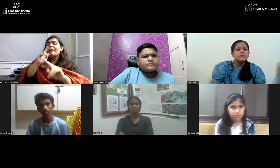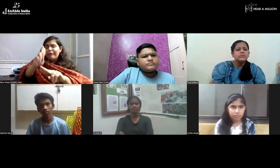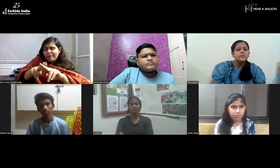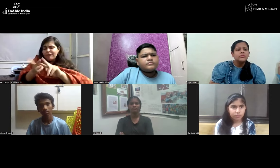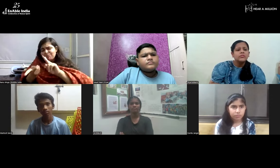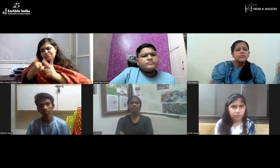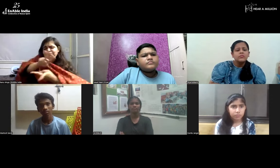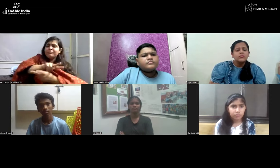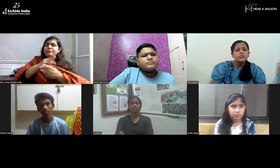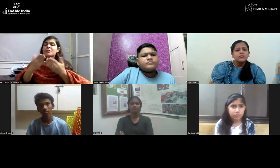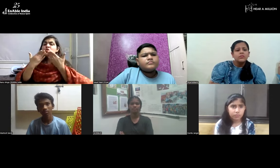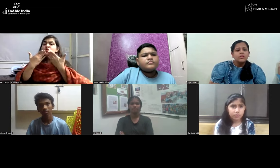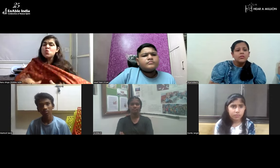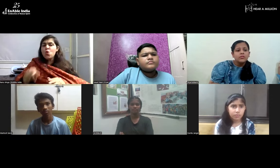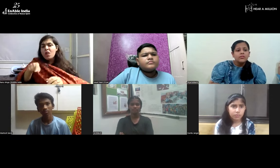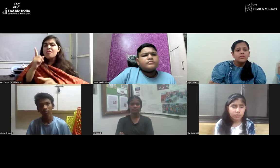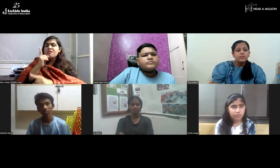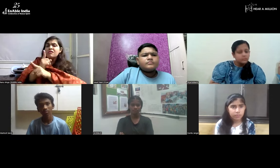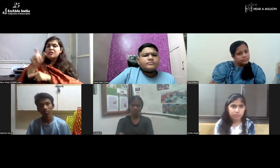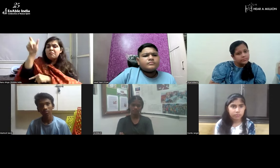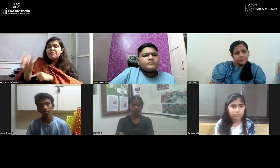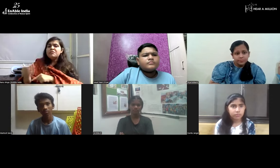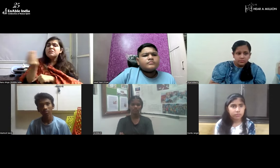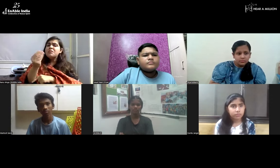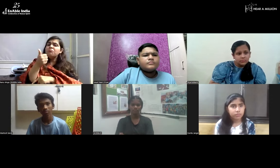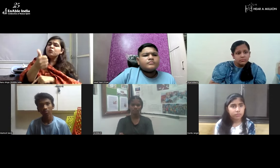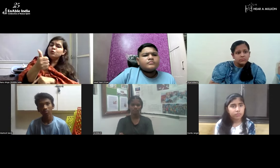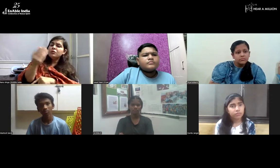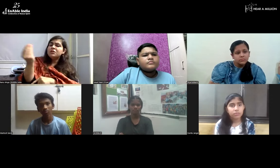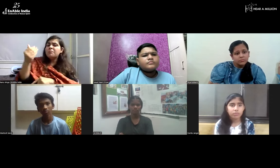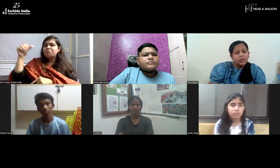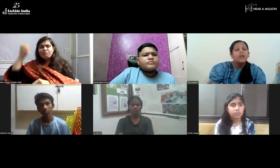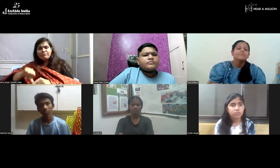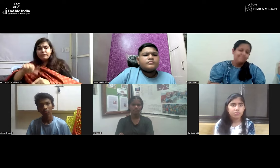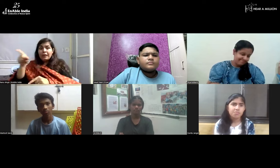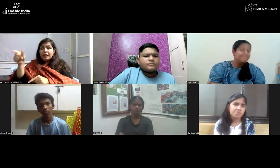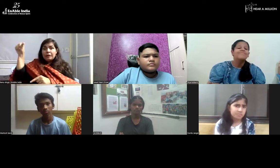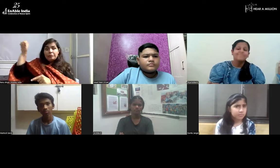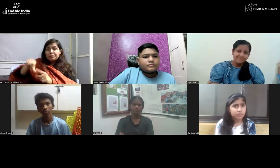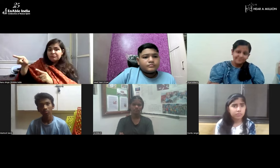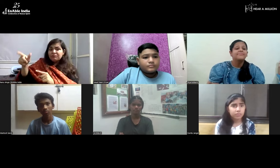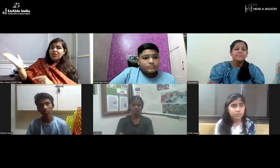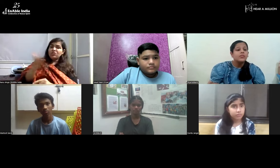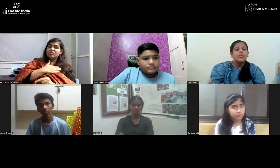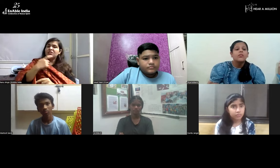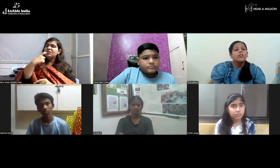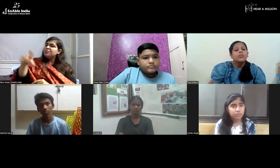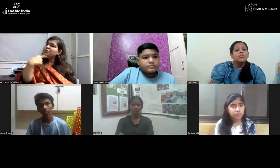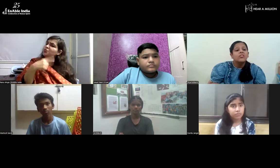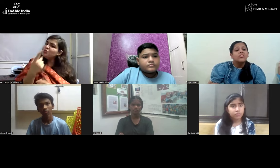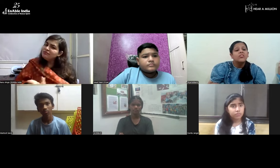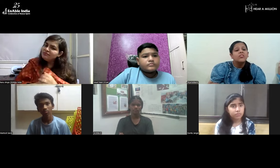phones because later on then the child will face challenges. So you must encourage them to read and also build